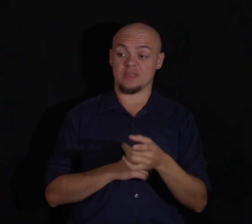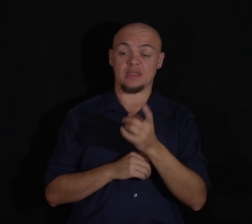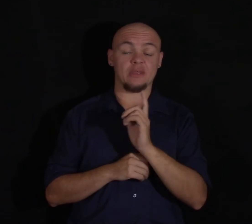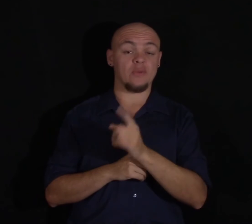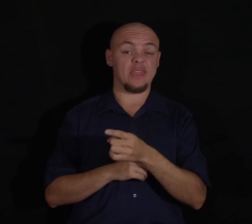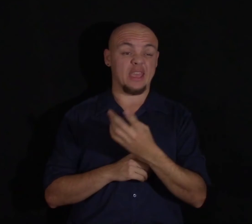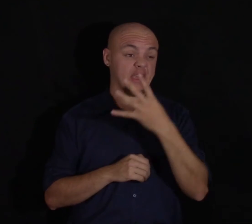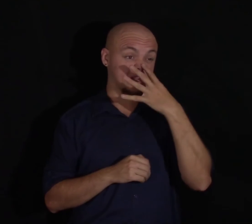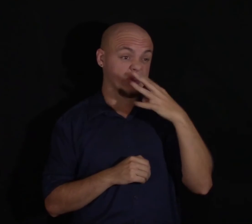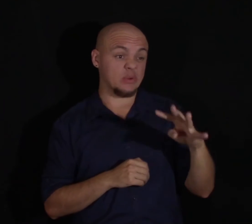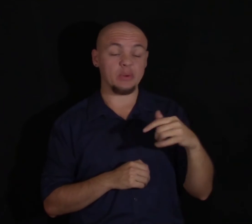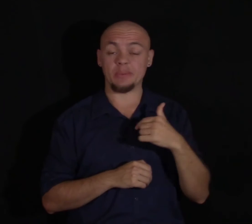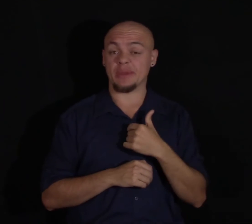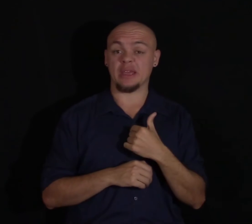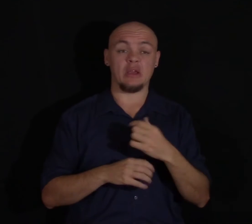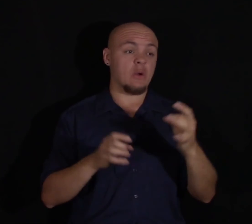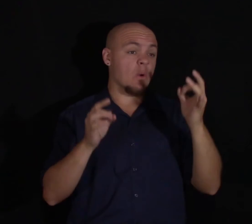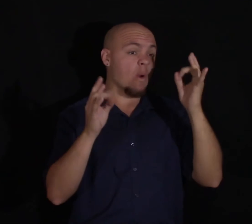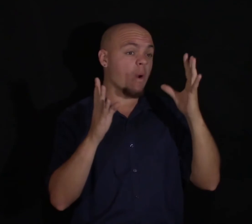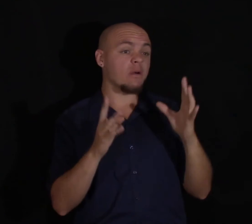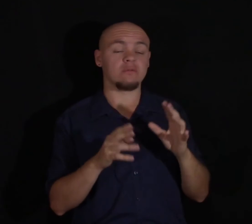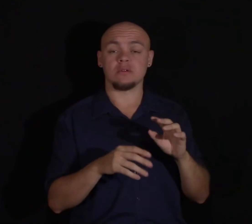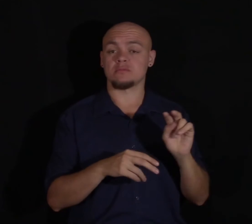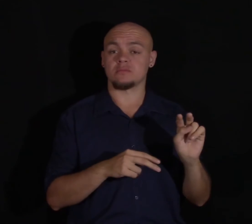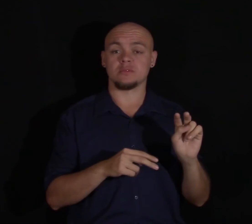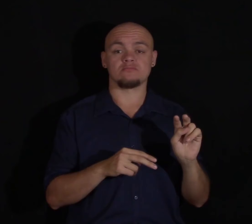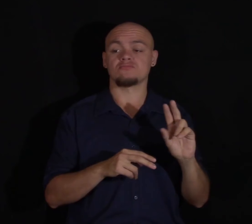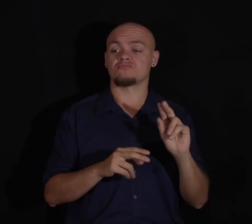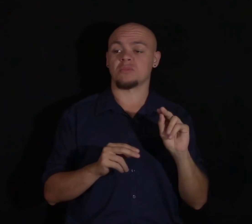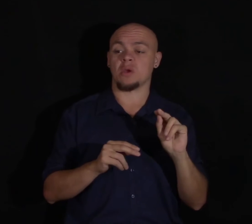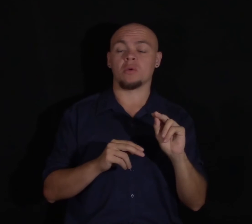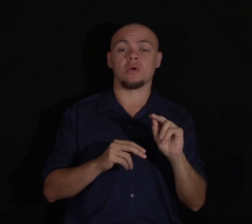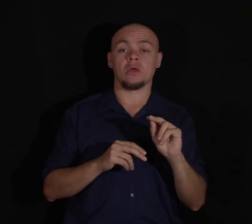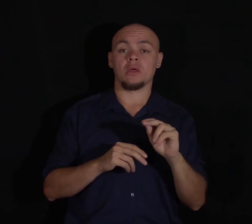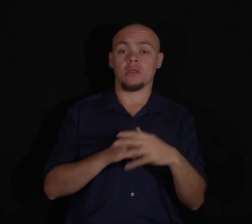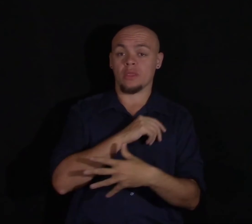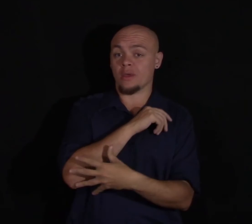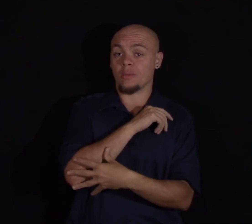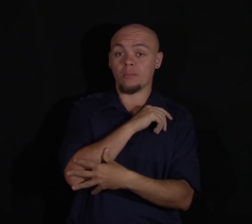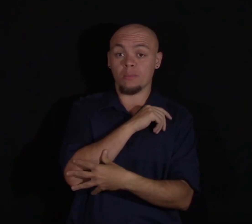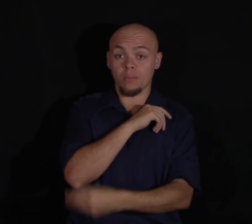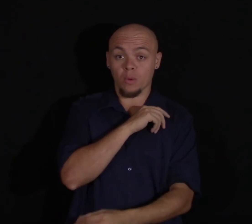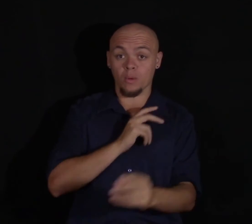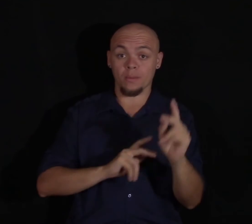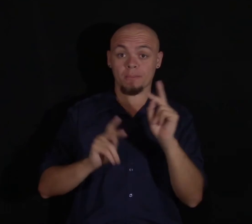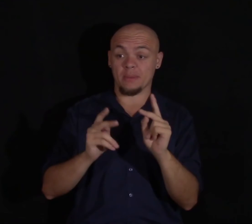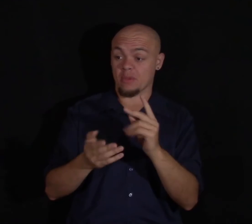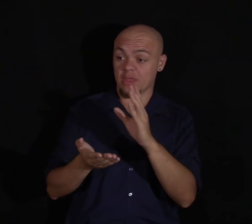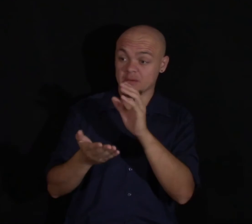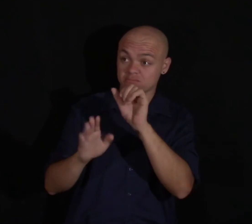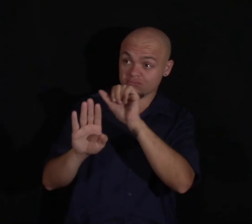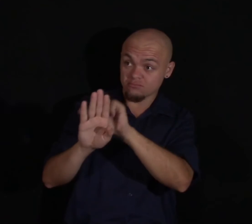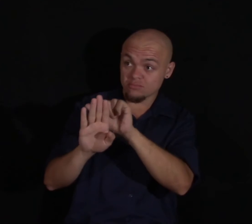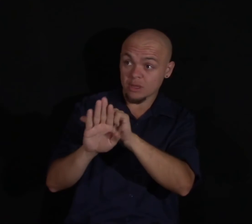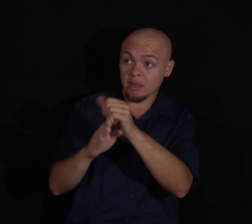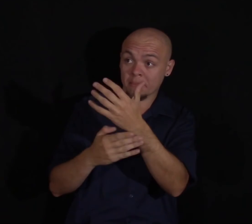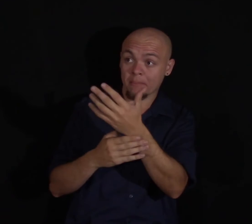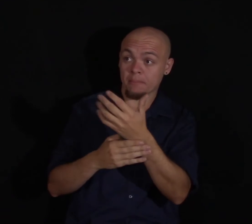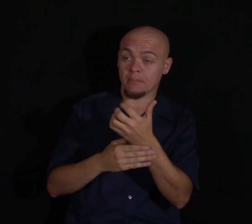disdain and horror. The poor that stopped at their door were never driven away. I asked, it is true, for greater